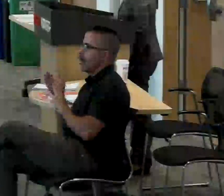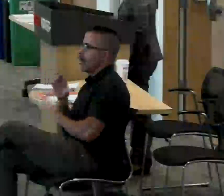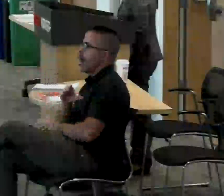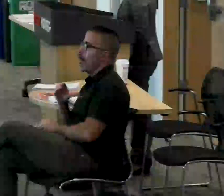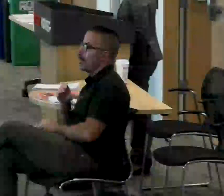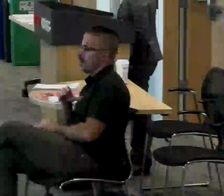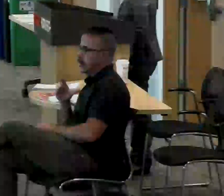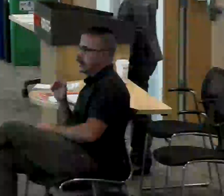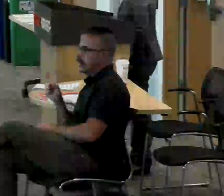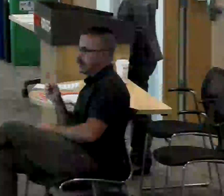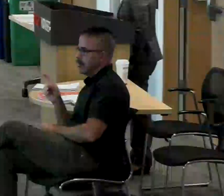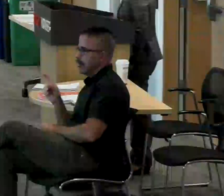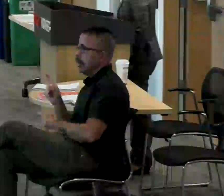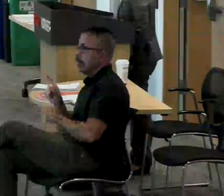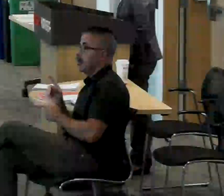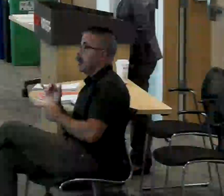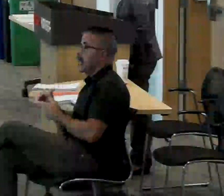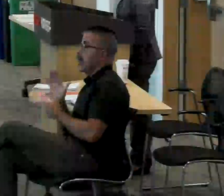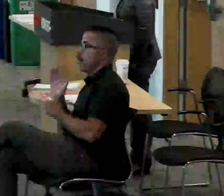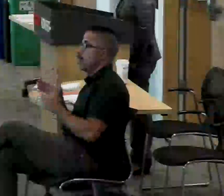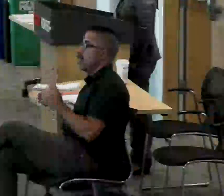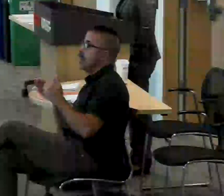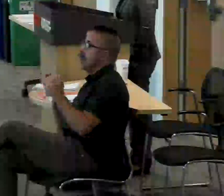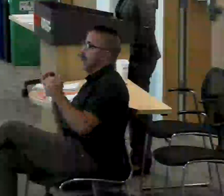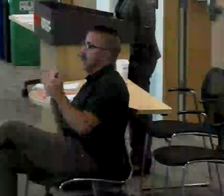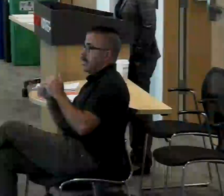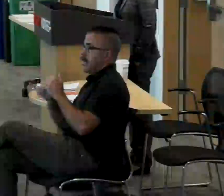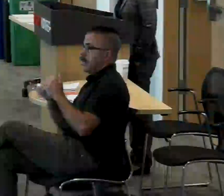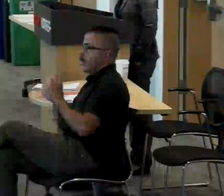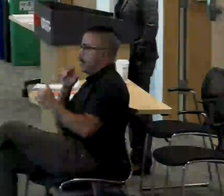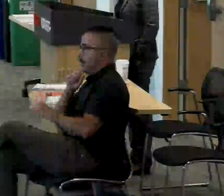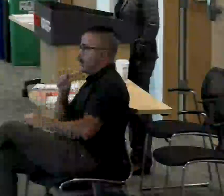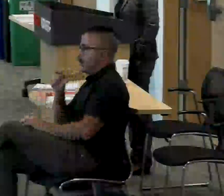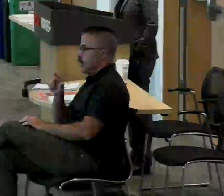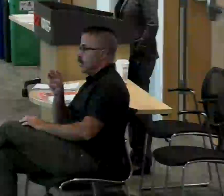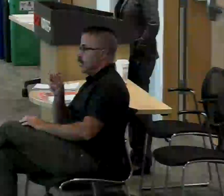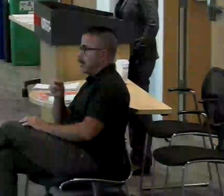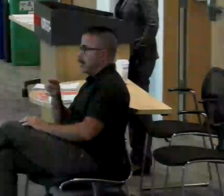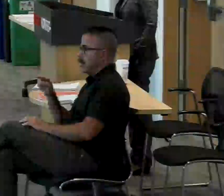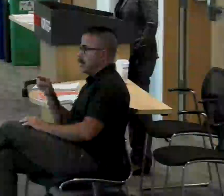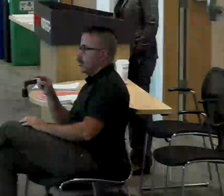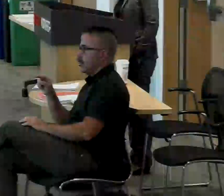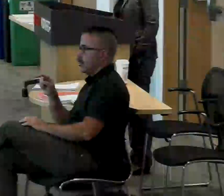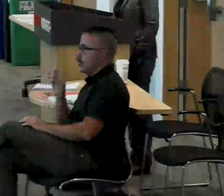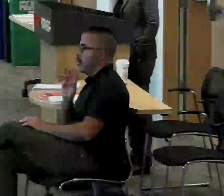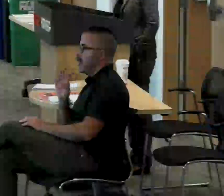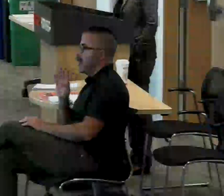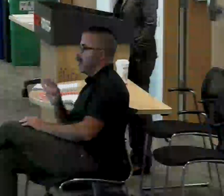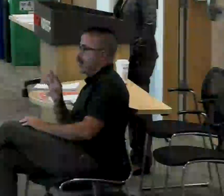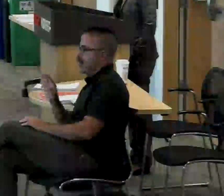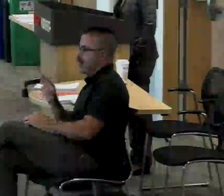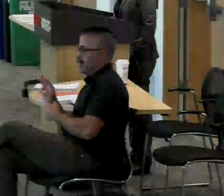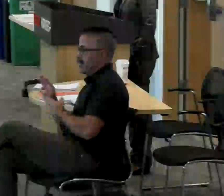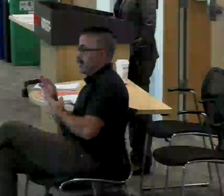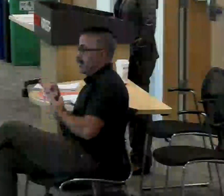Congress that would increase that from 26 to 46, which is unfortunately still a